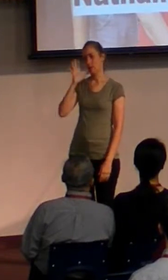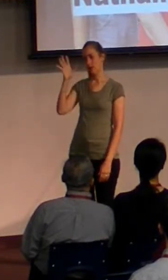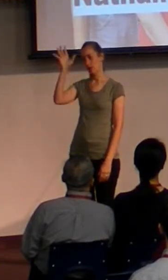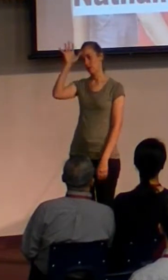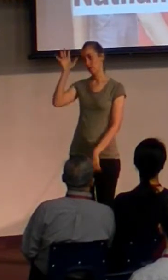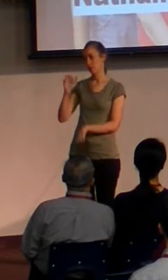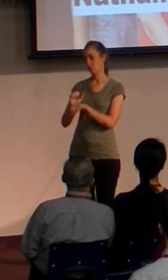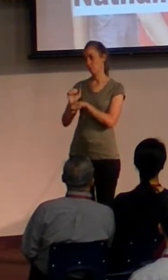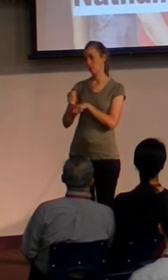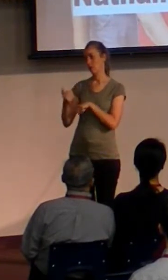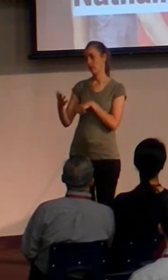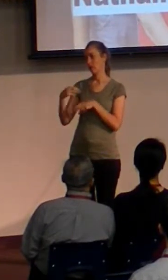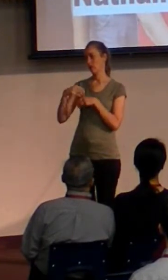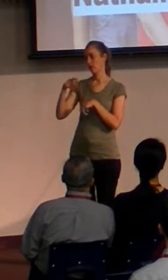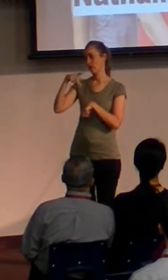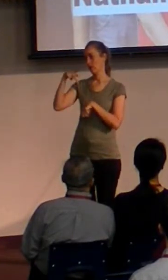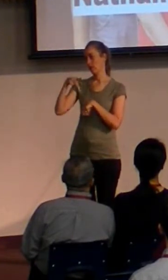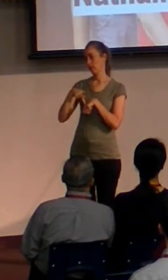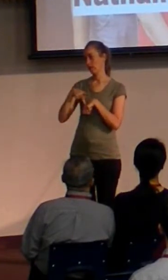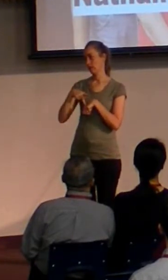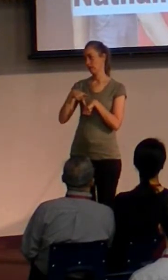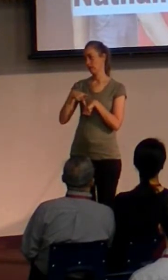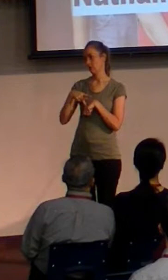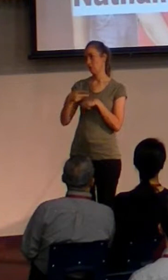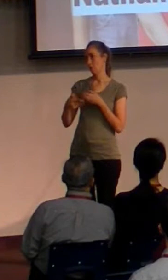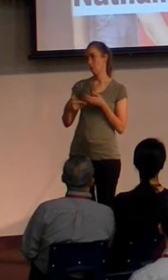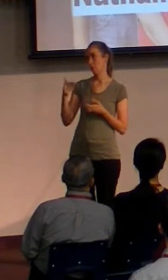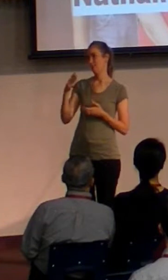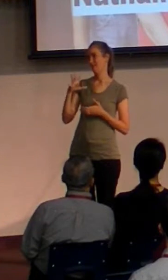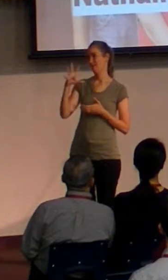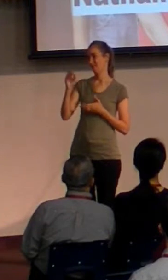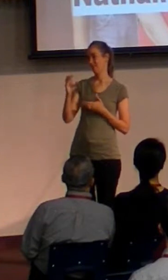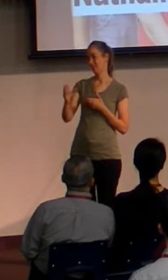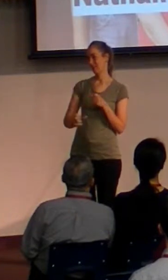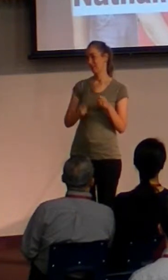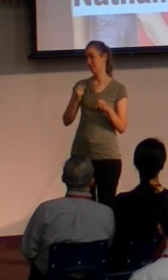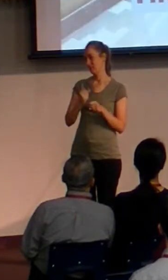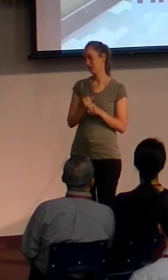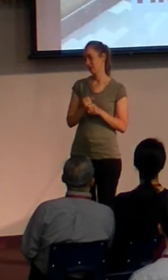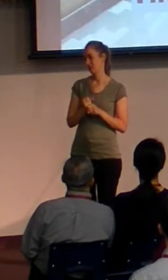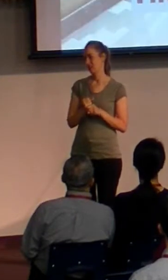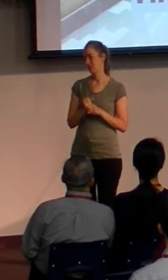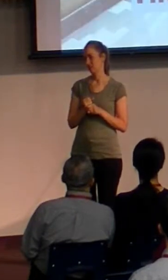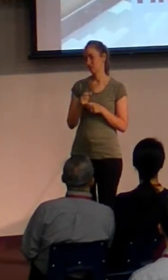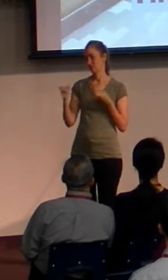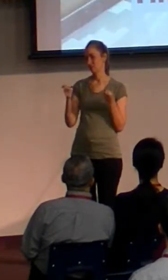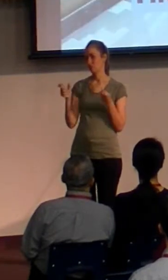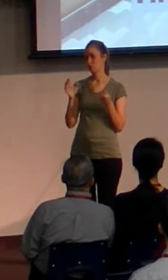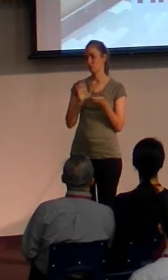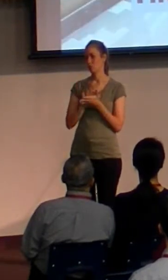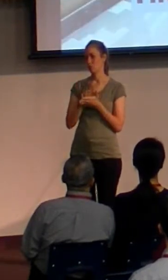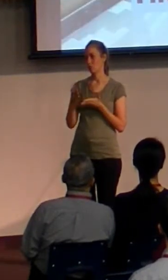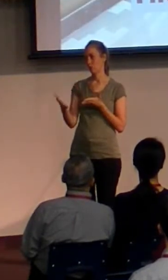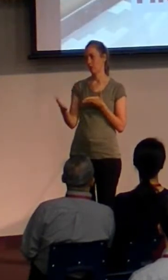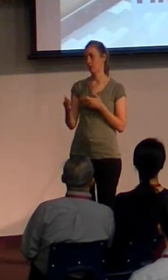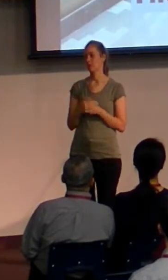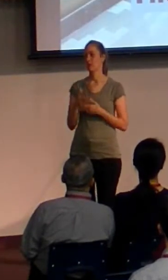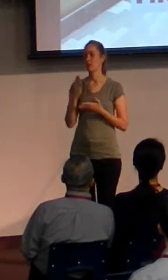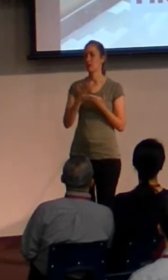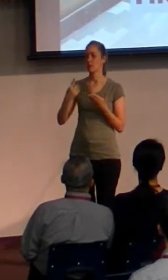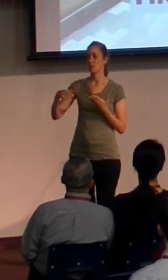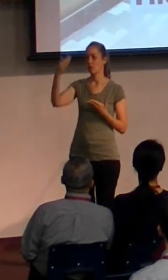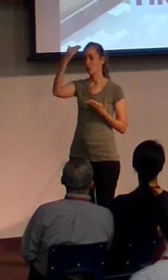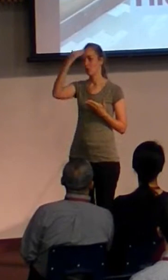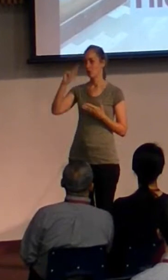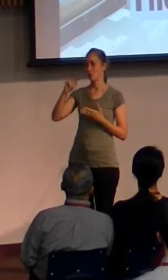there in the Philippines for, I think, almost 50 years. They operate a school there. Some of you know this